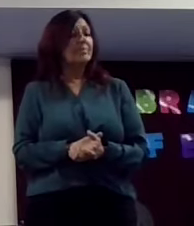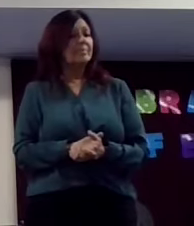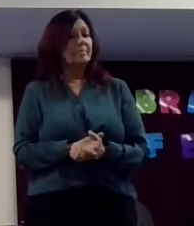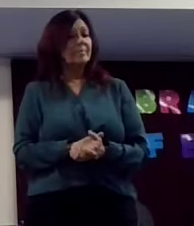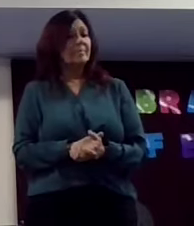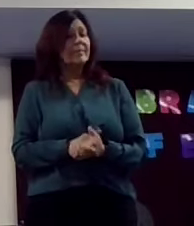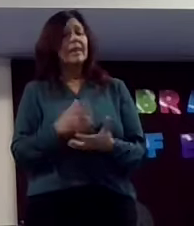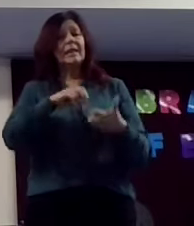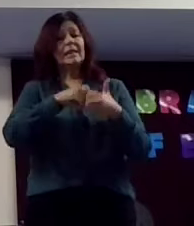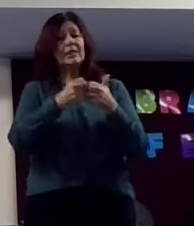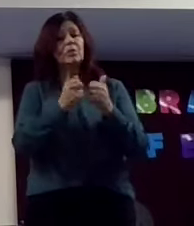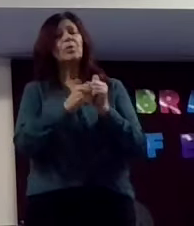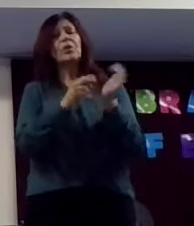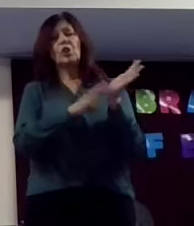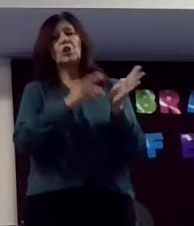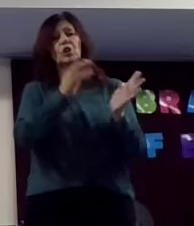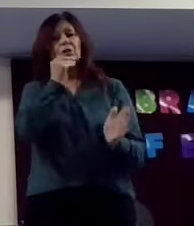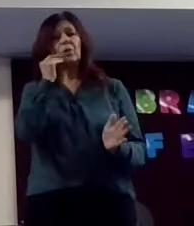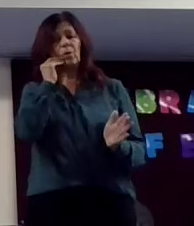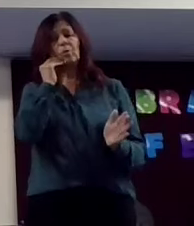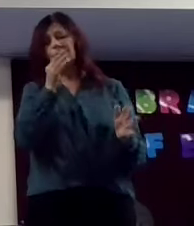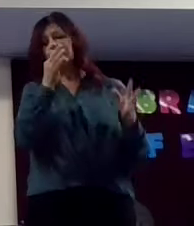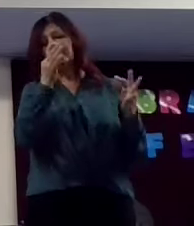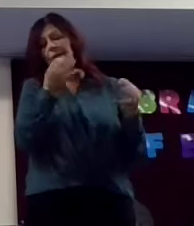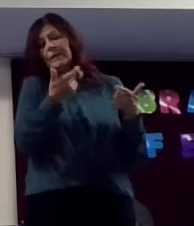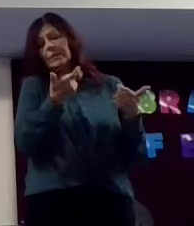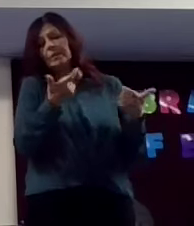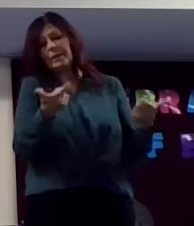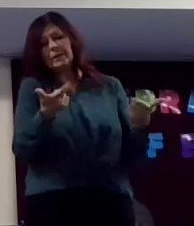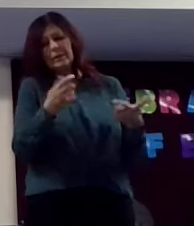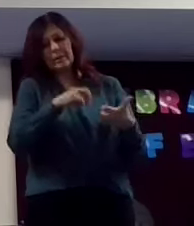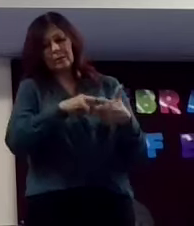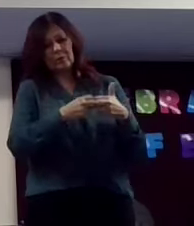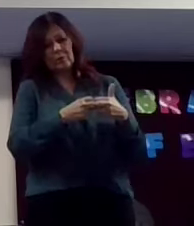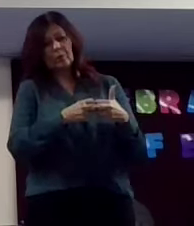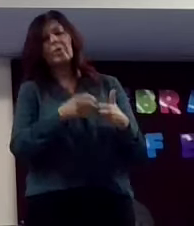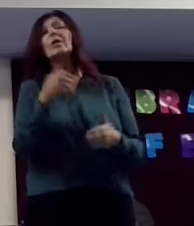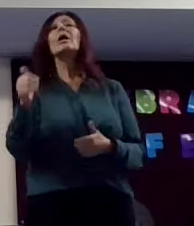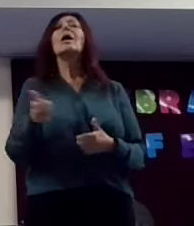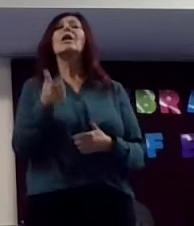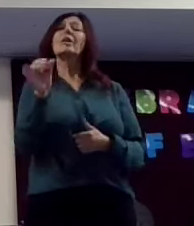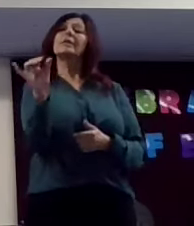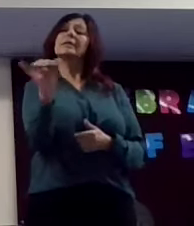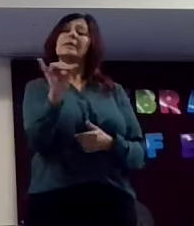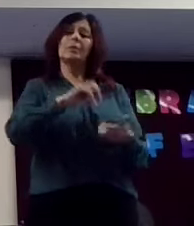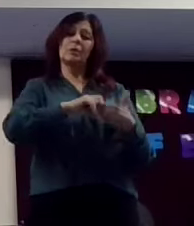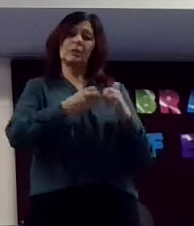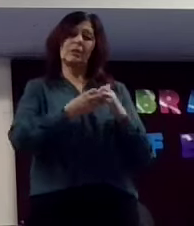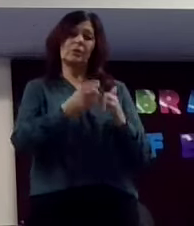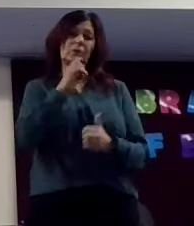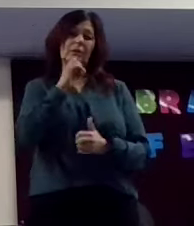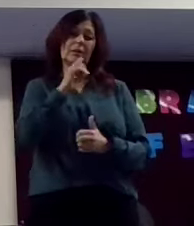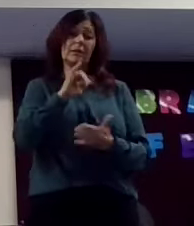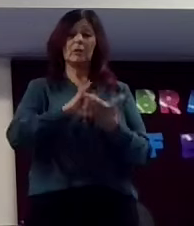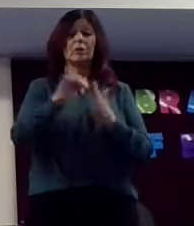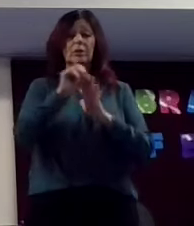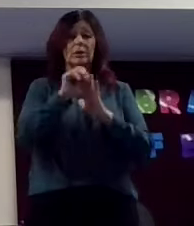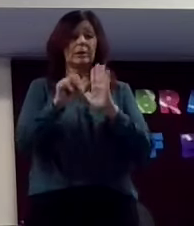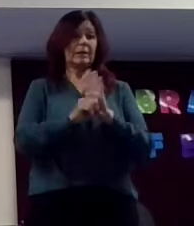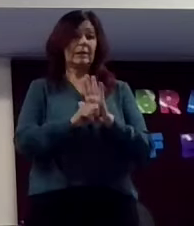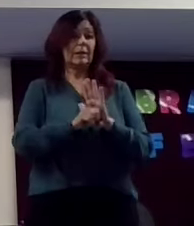The issues with the nursing homes definitely is a huge issue. Another similar issue is that in New York